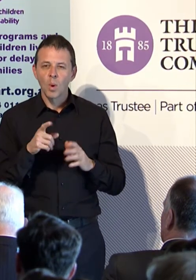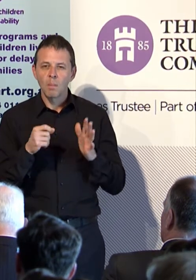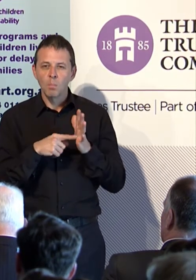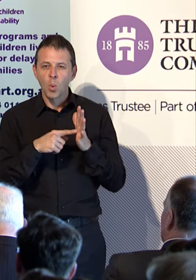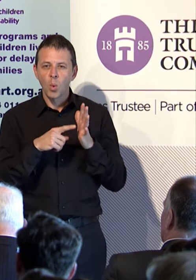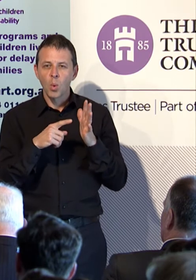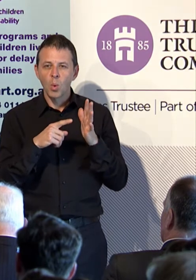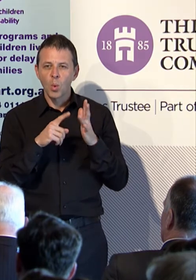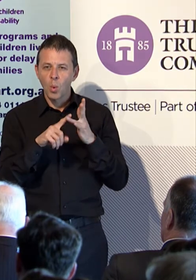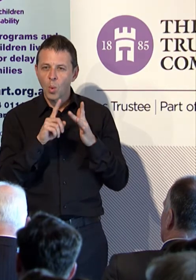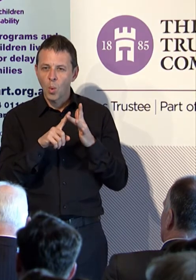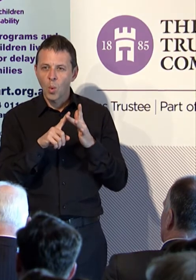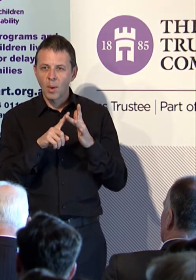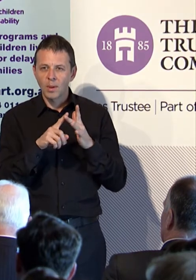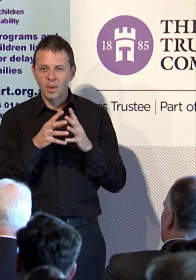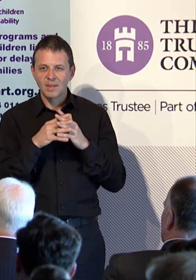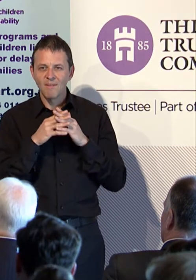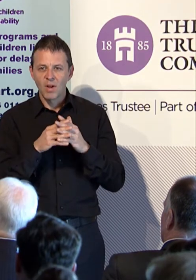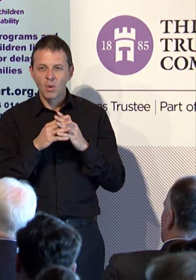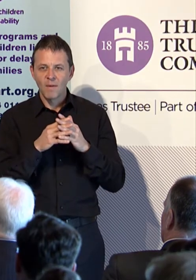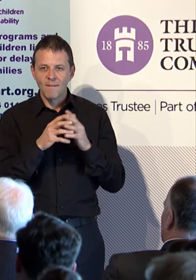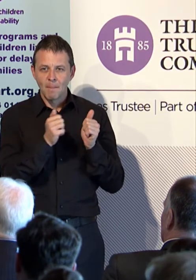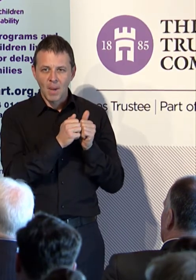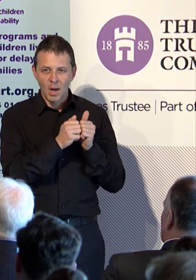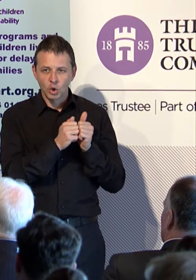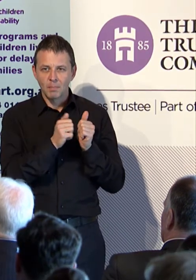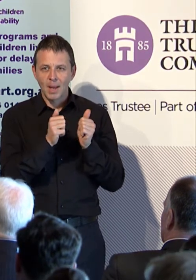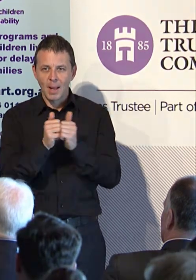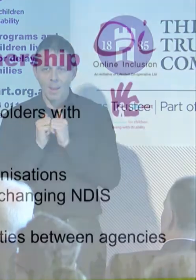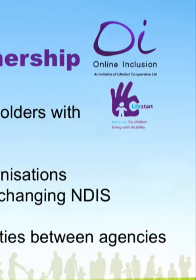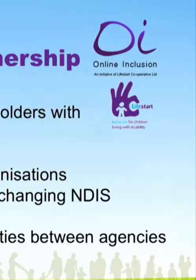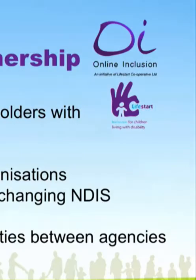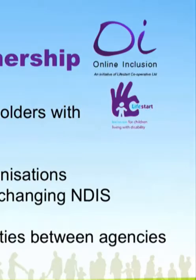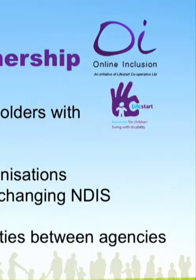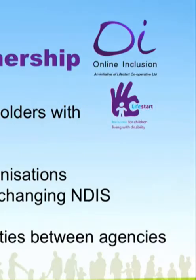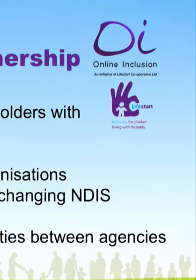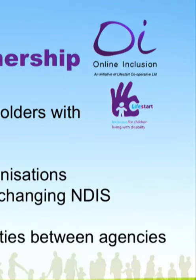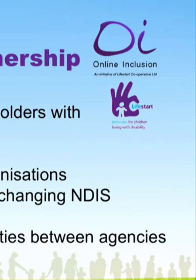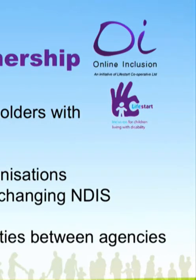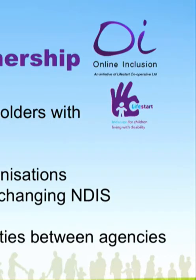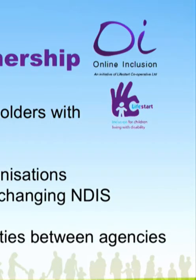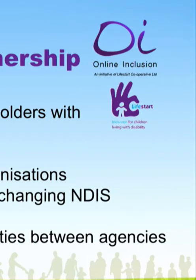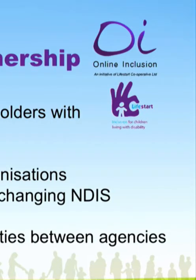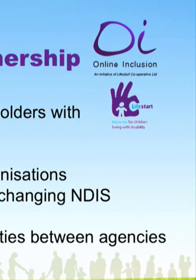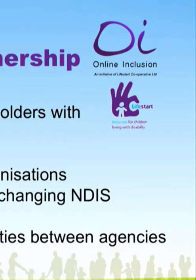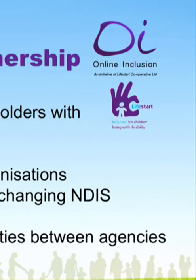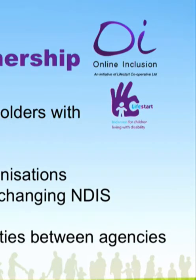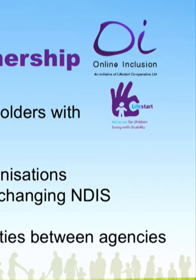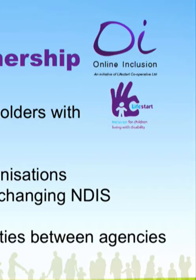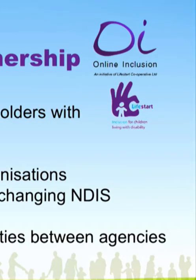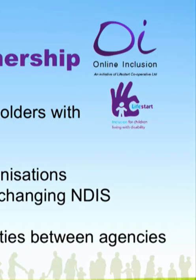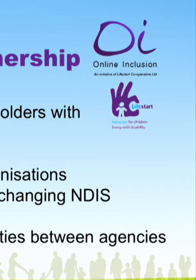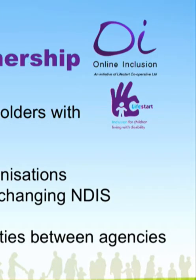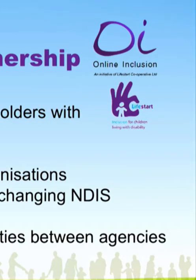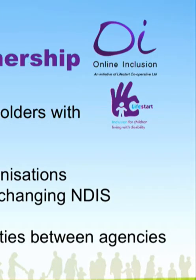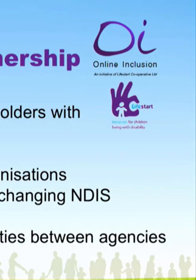value of partnerships and collaboration in our community. And this has been a wonderful opportunity for mainstream services, for